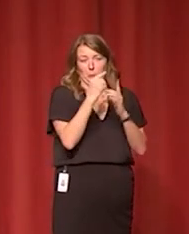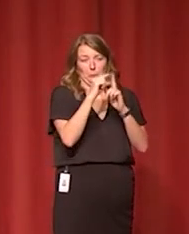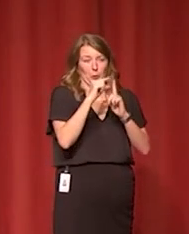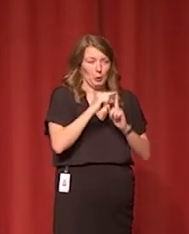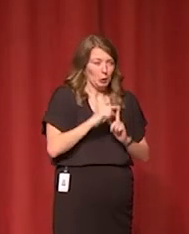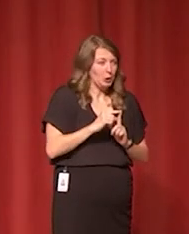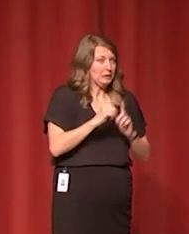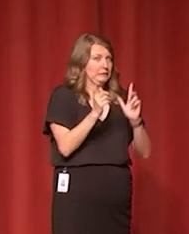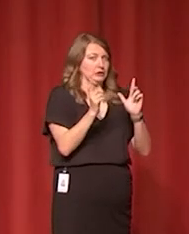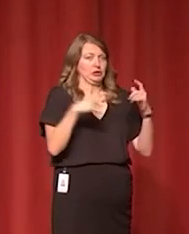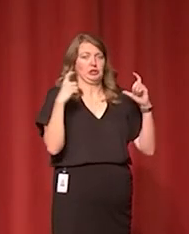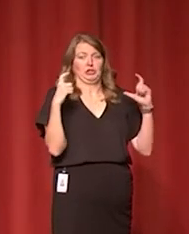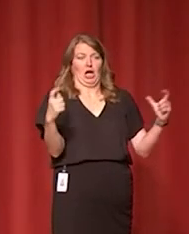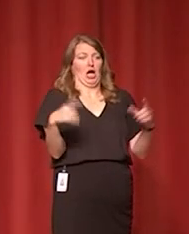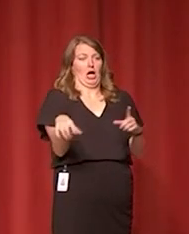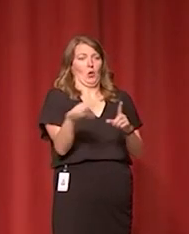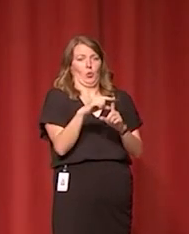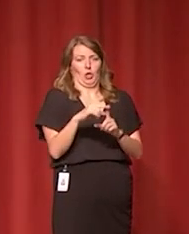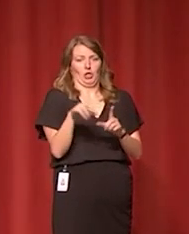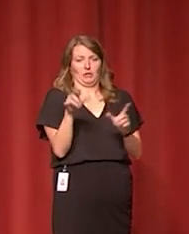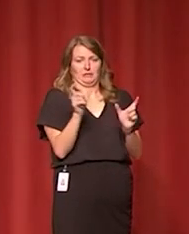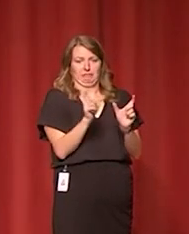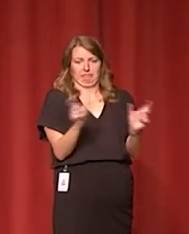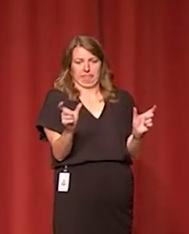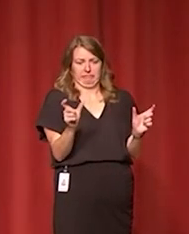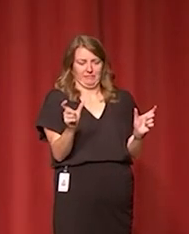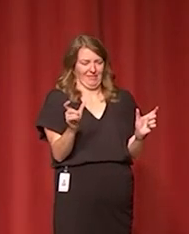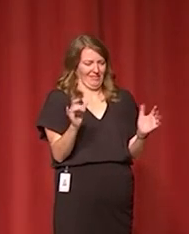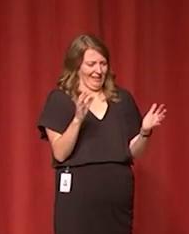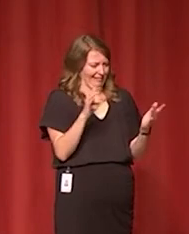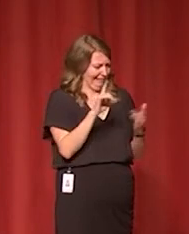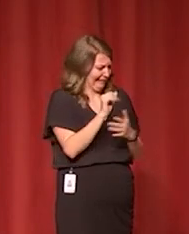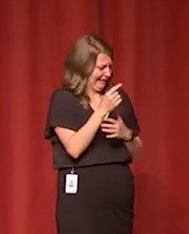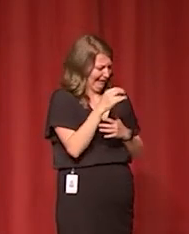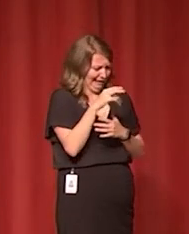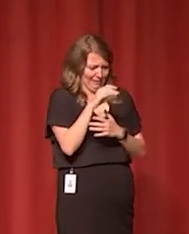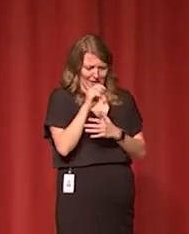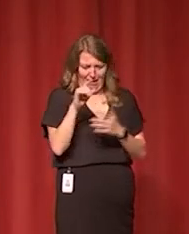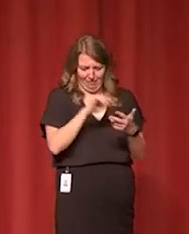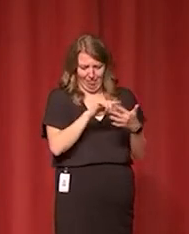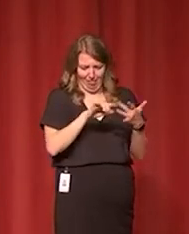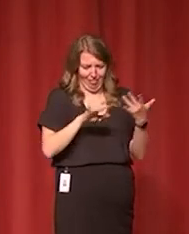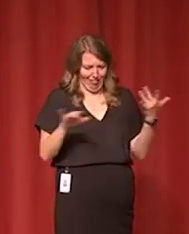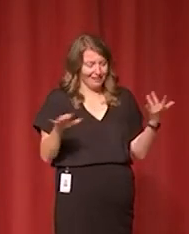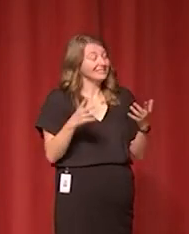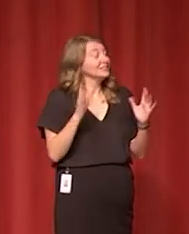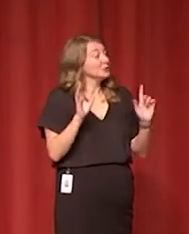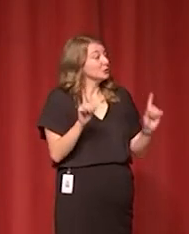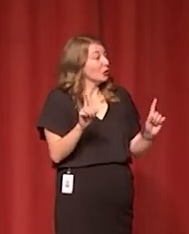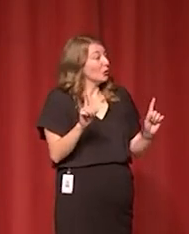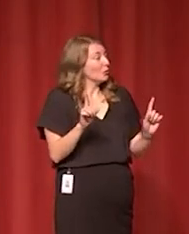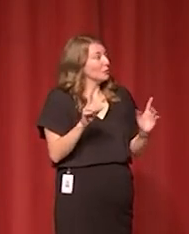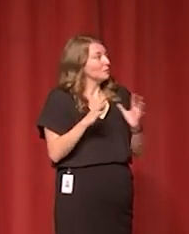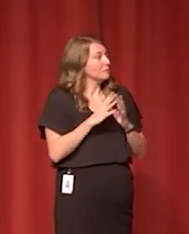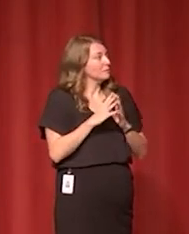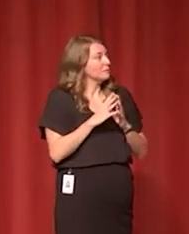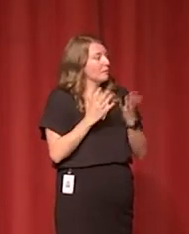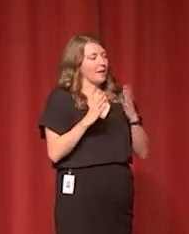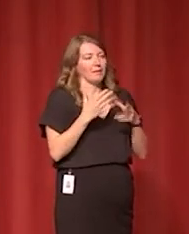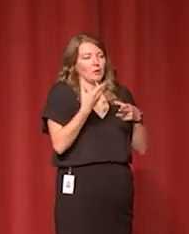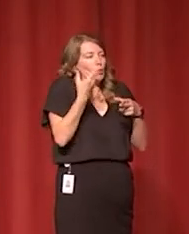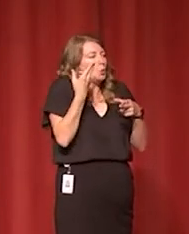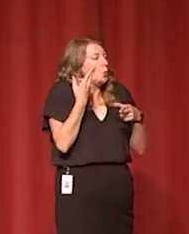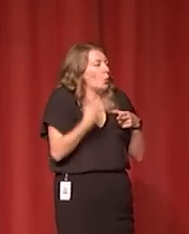difficult to pronounce words like lecanemab and donanemab and so on. So maybe just kind of a